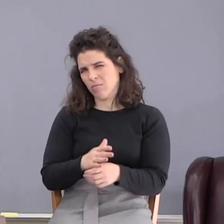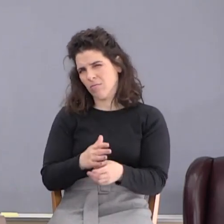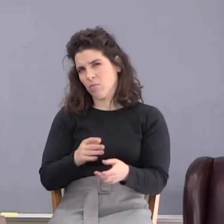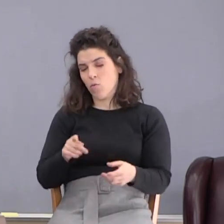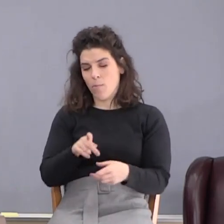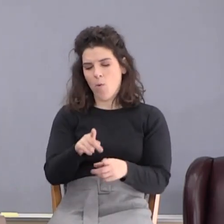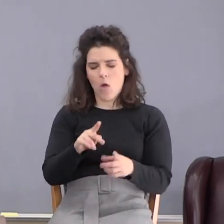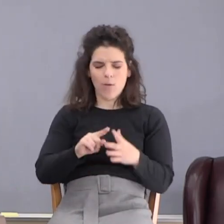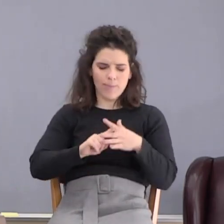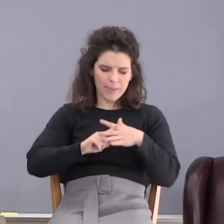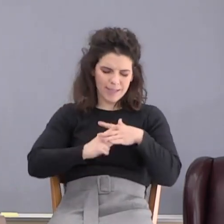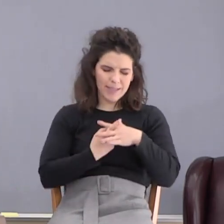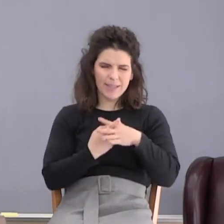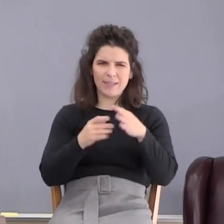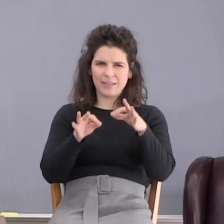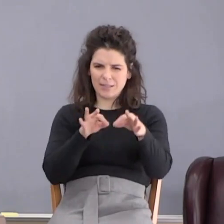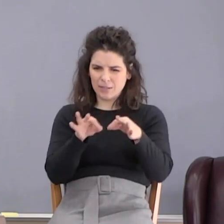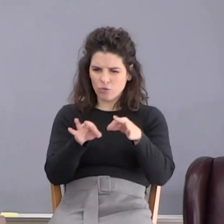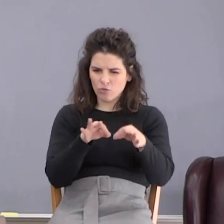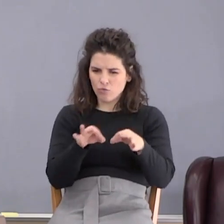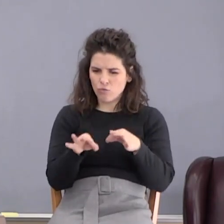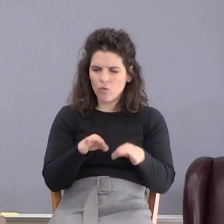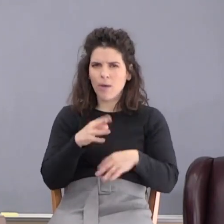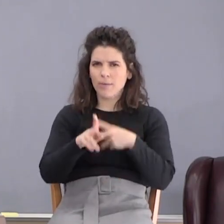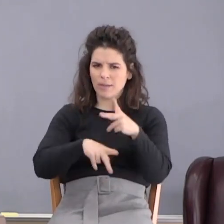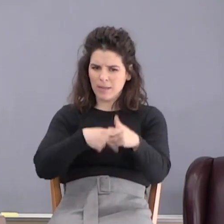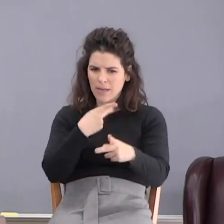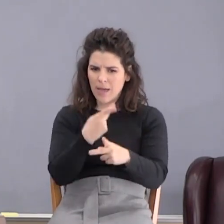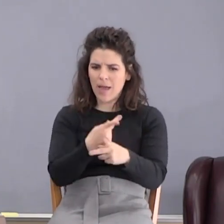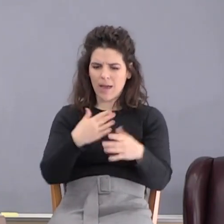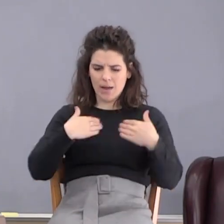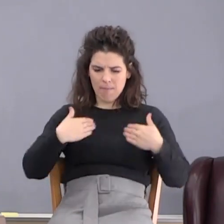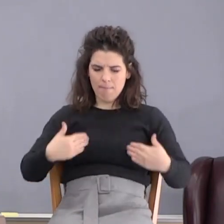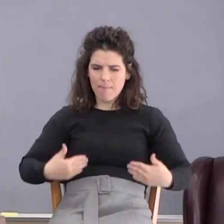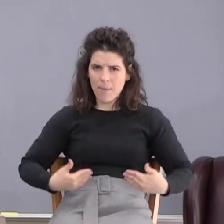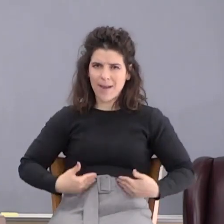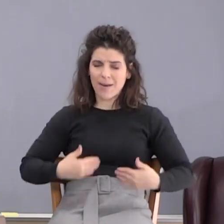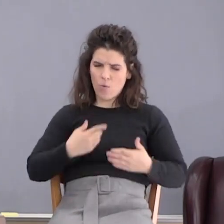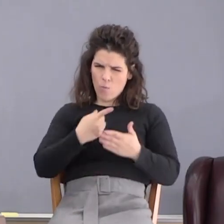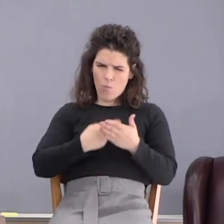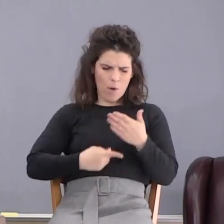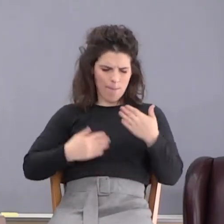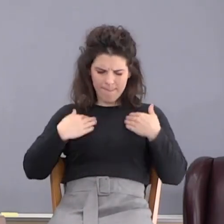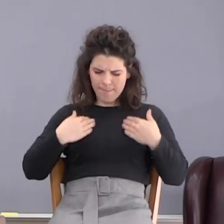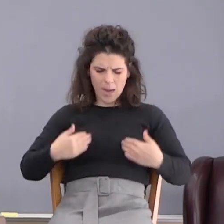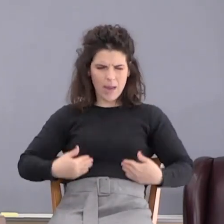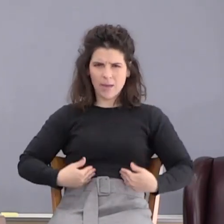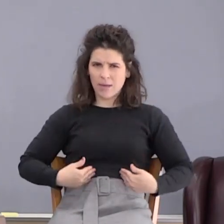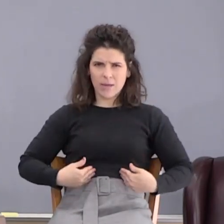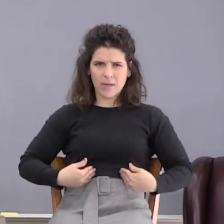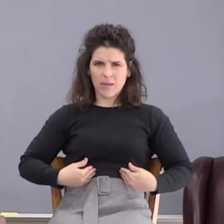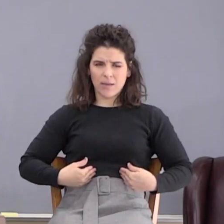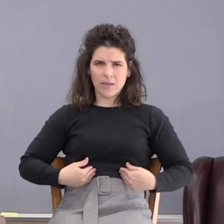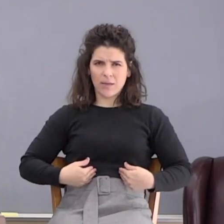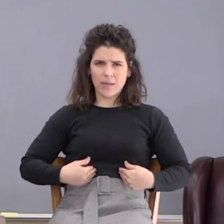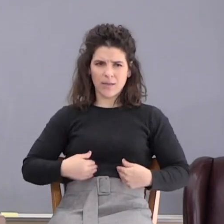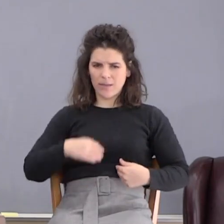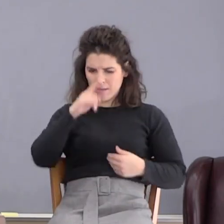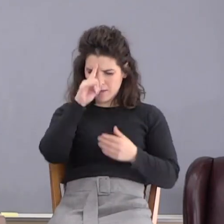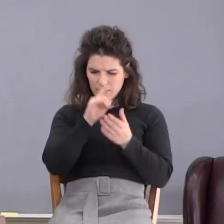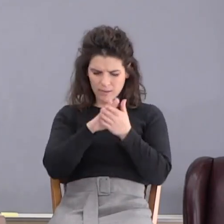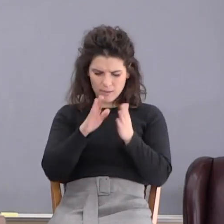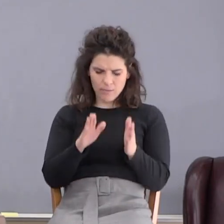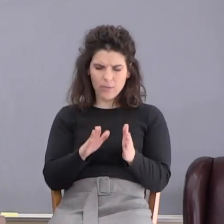to describe the type of body, what body is the